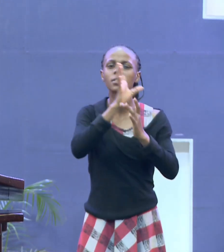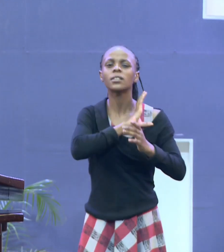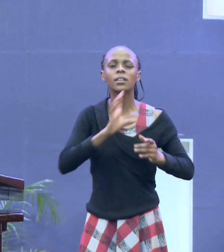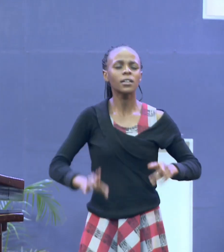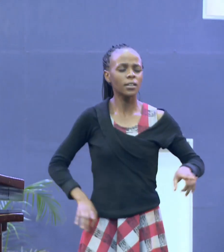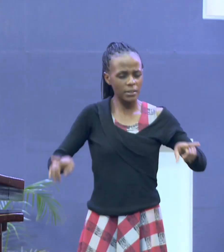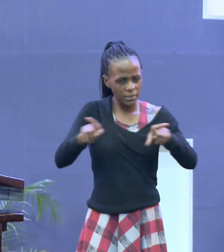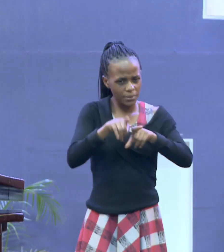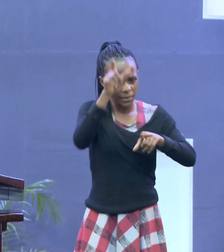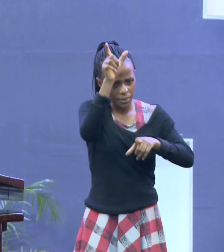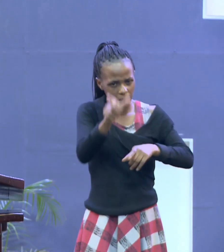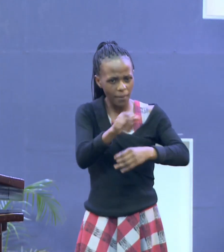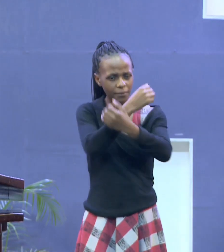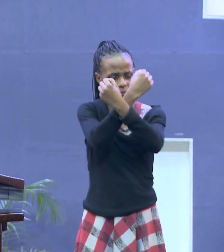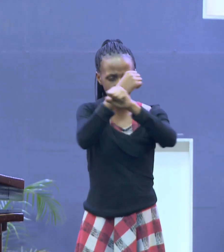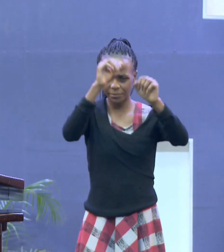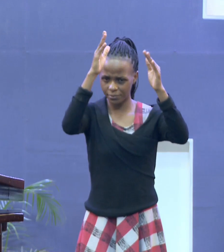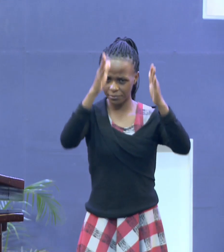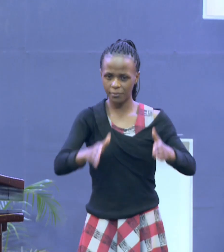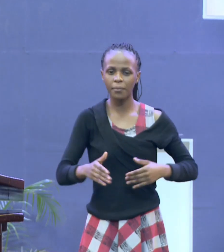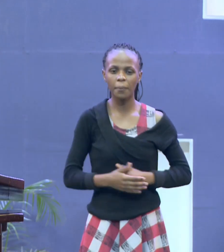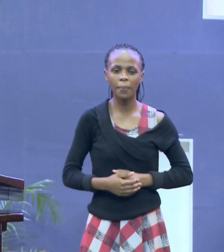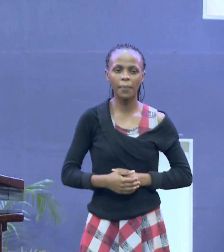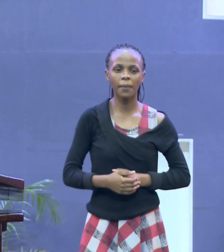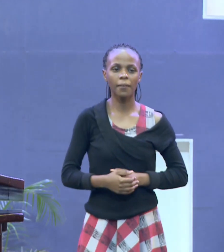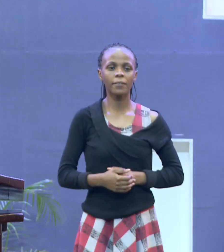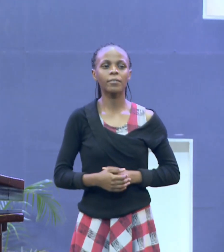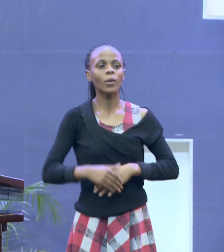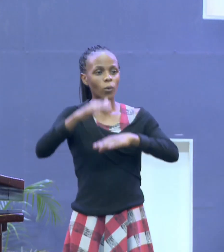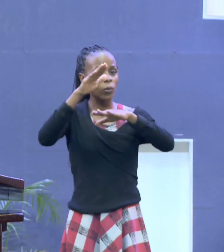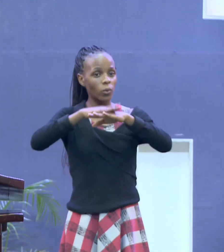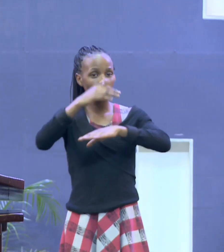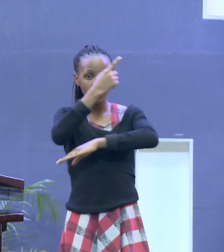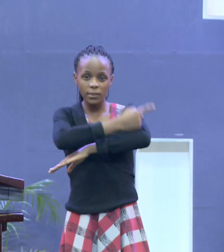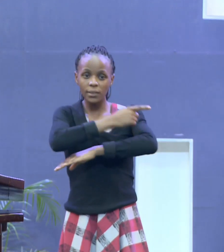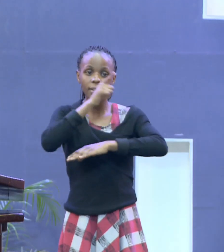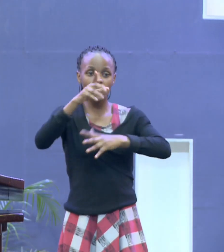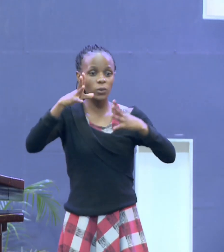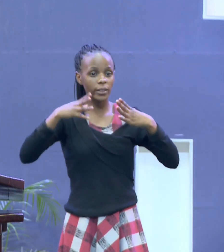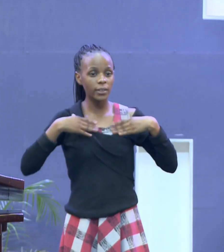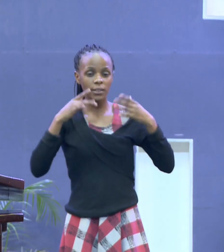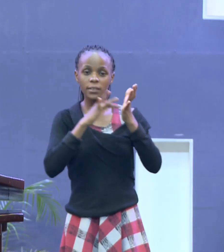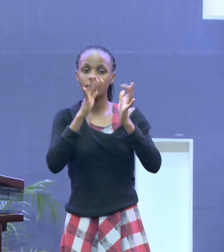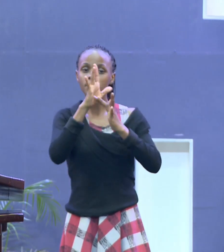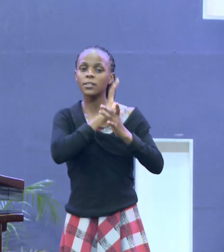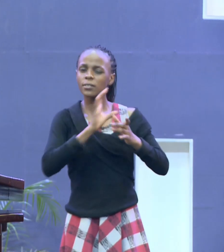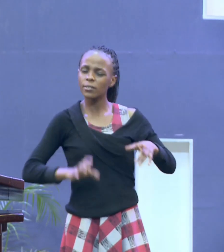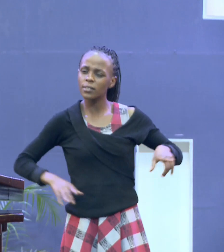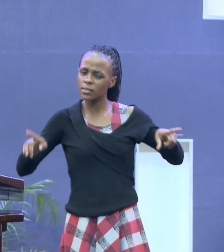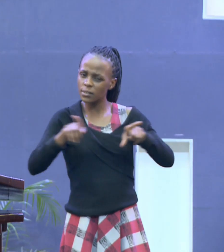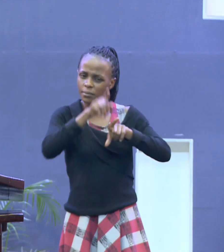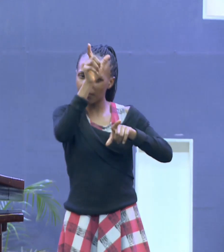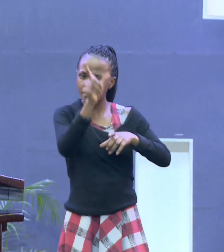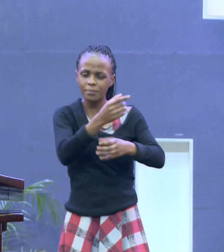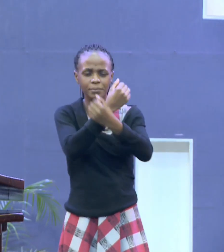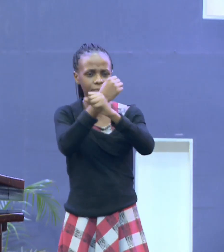you received on the day you accepted Jesus Christ to be your savior. Olunaku lw'okkiriza Yesu Kristo okuba omulokozi wo. The day you accept Jesus